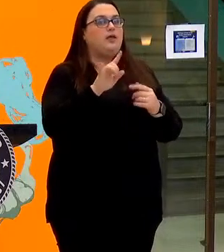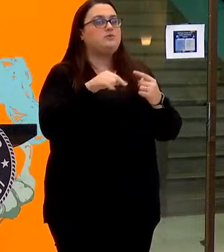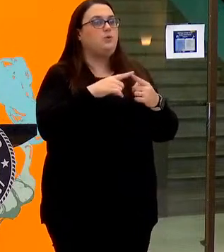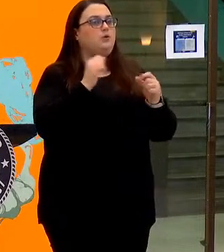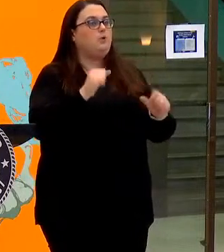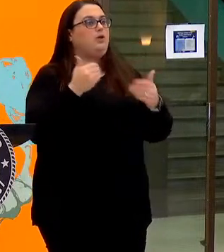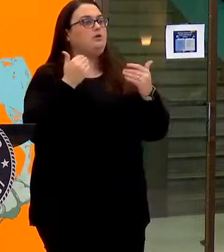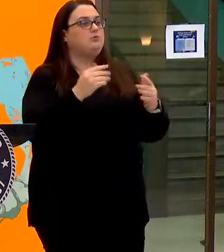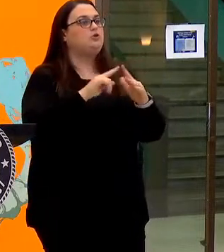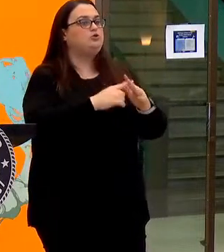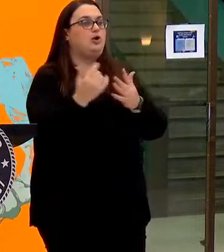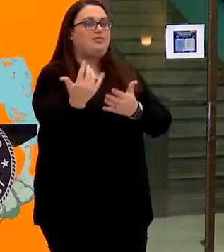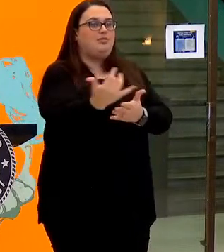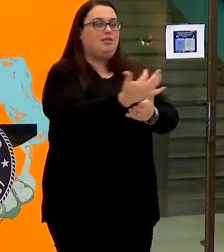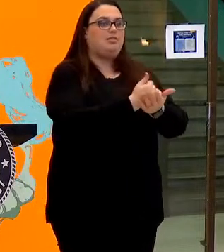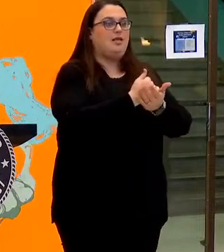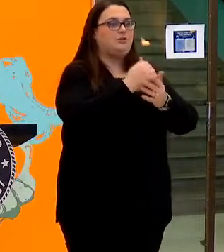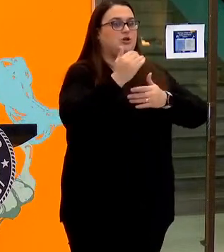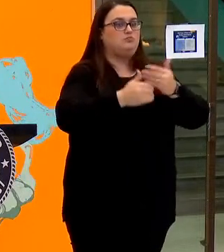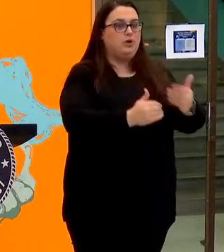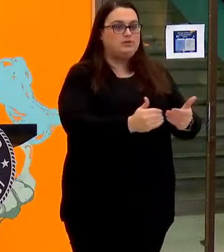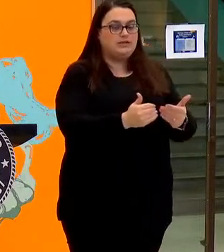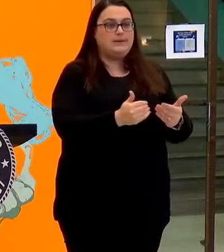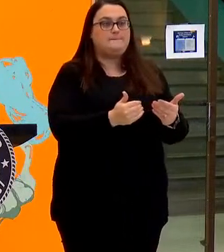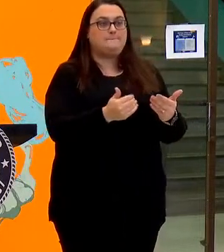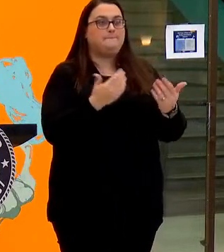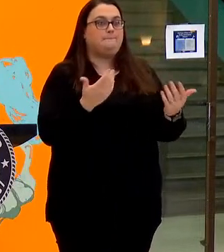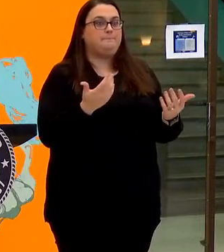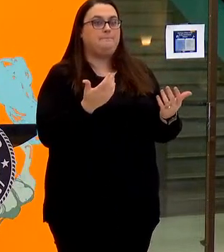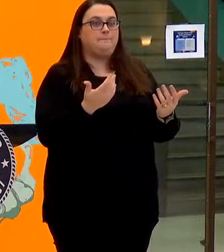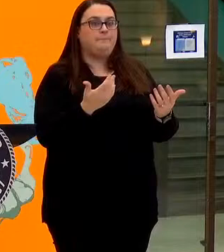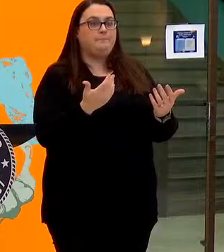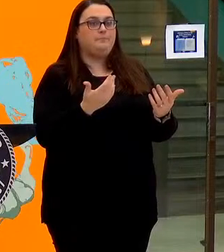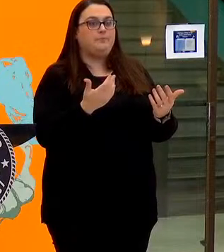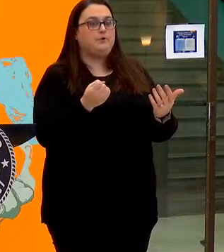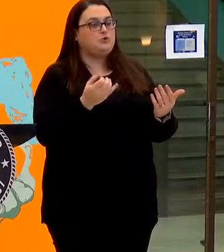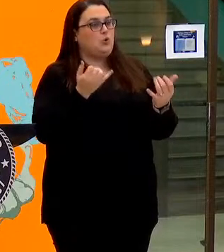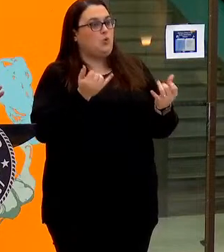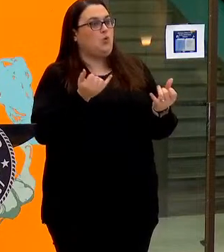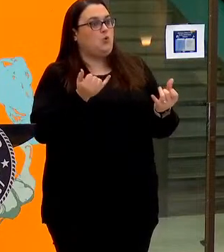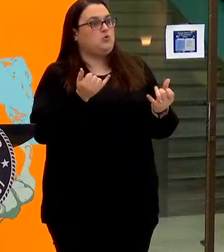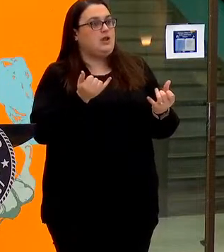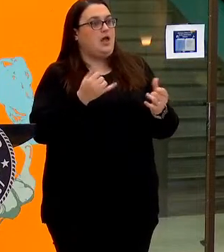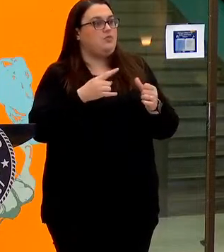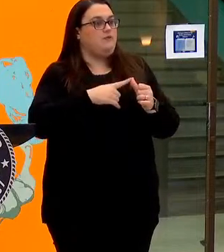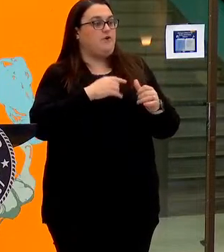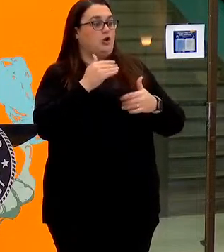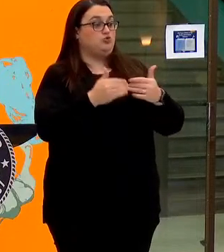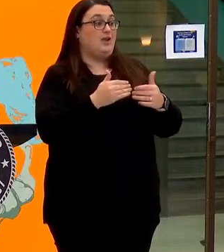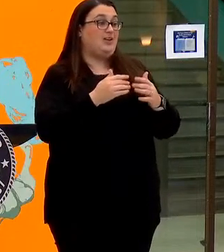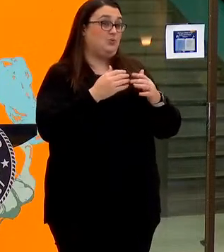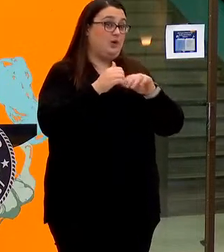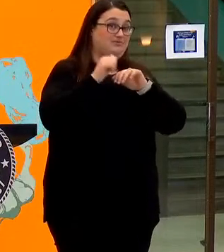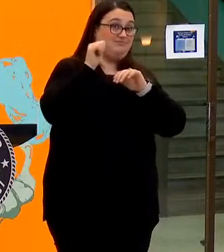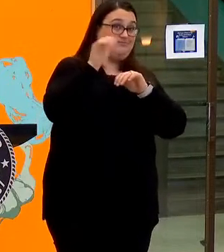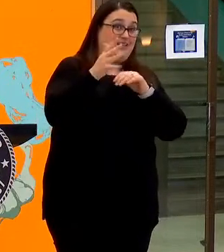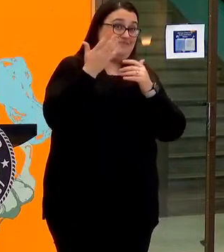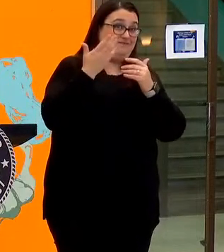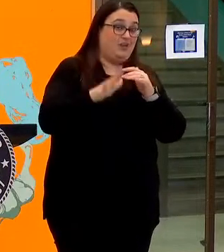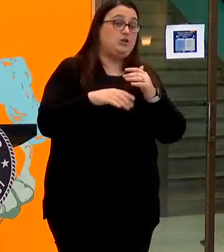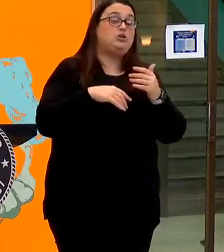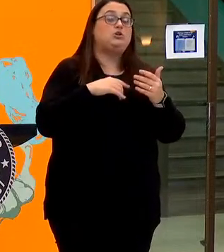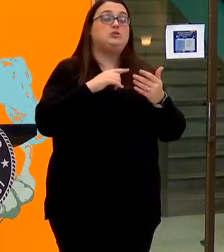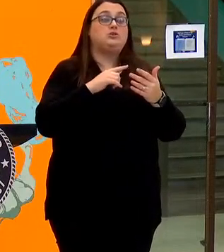we could start the collection process. At this point, that first round is in, as I said, and